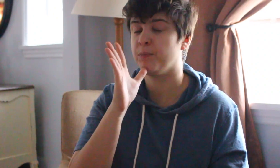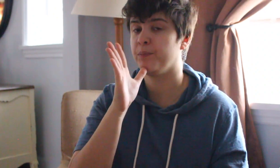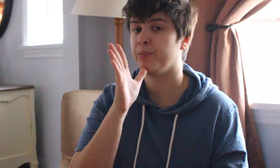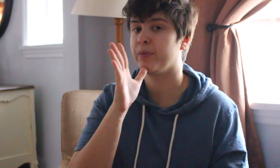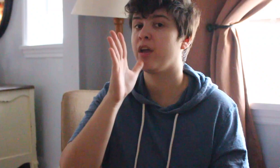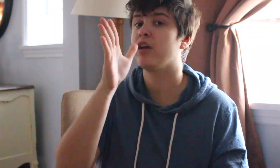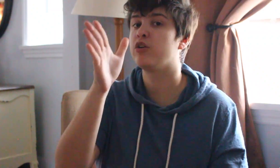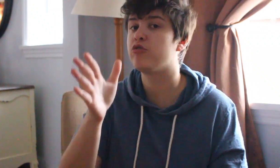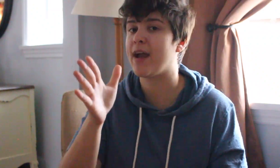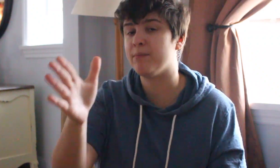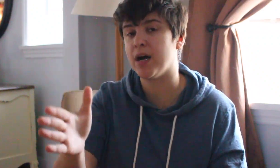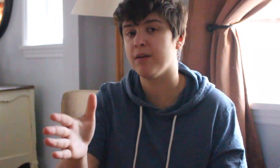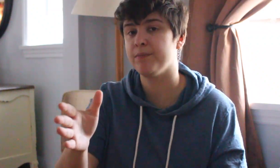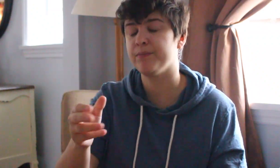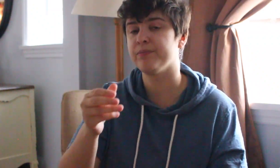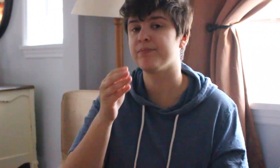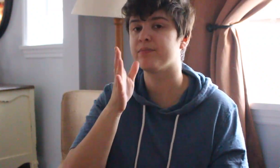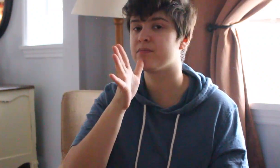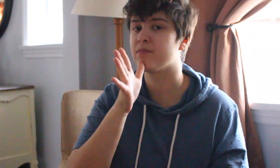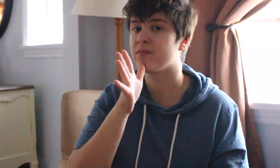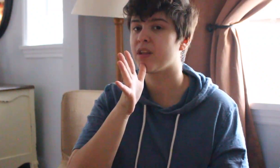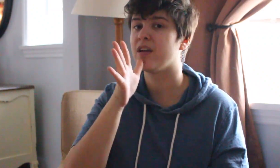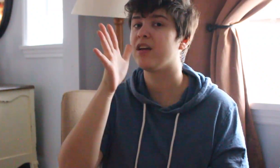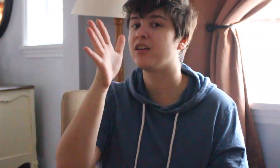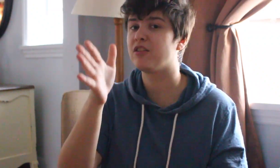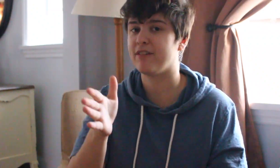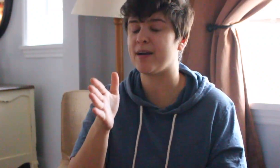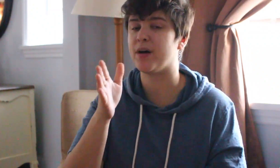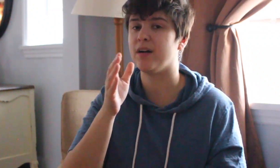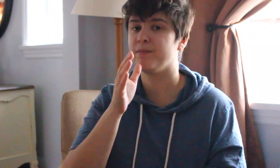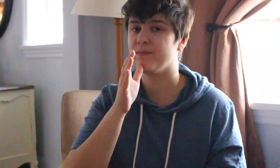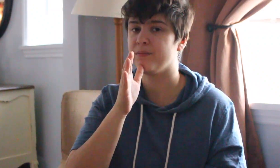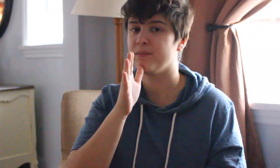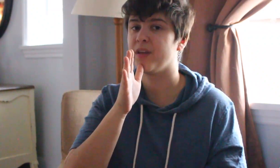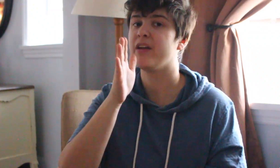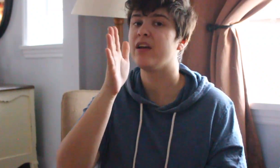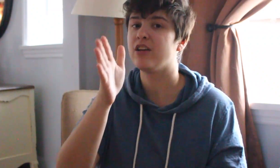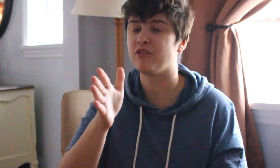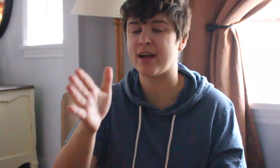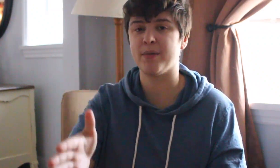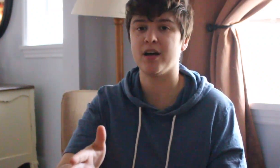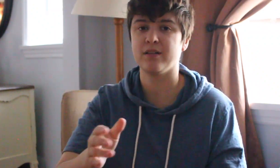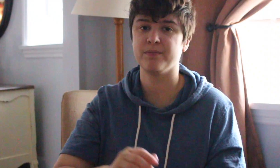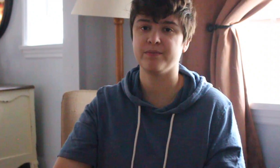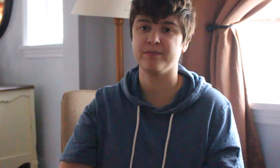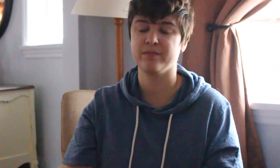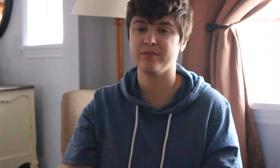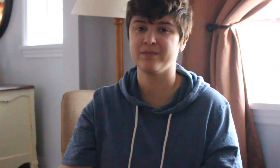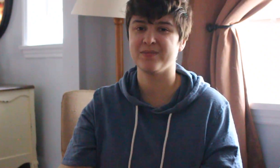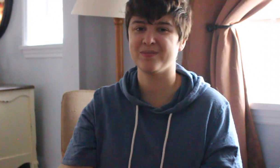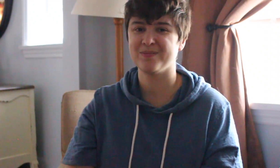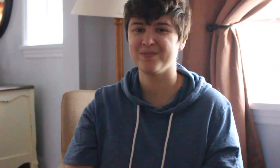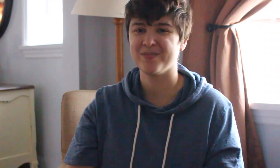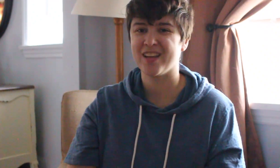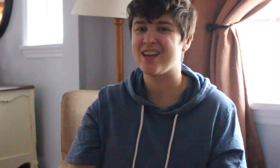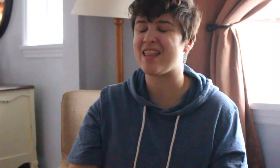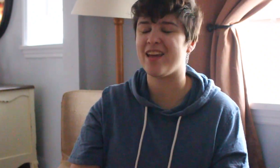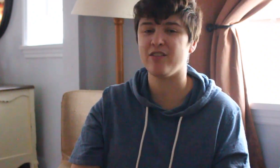Grandma. Grandma. Grandma. And then